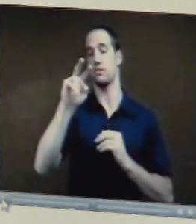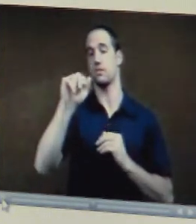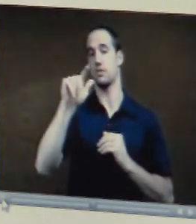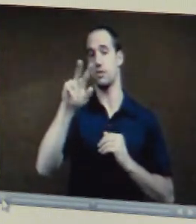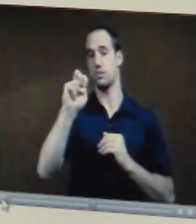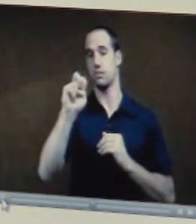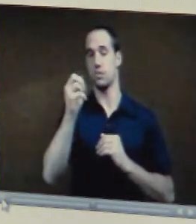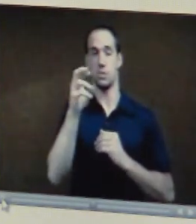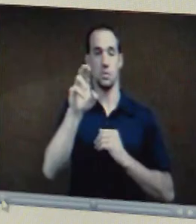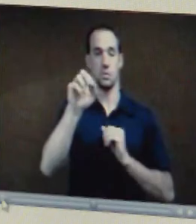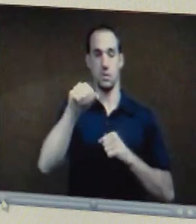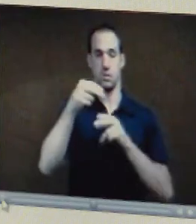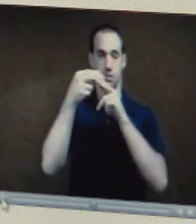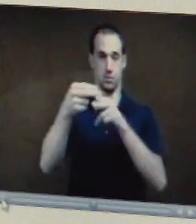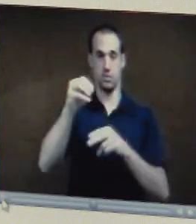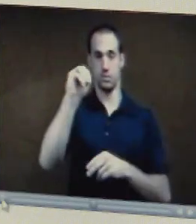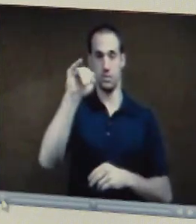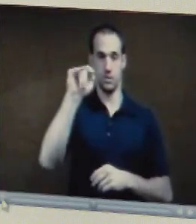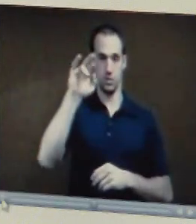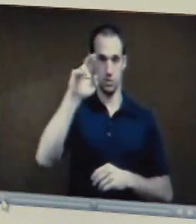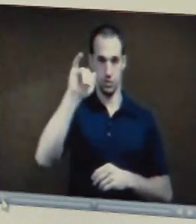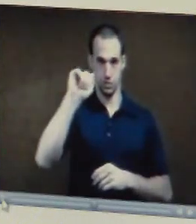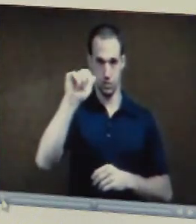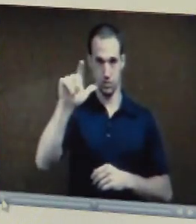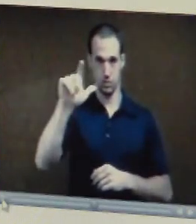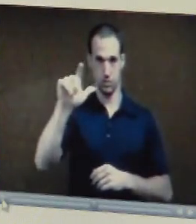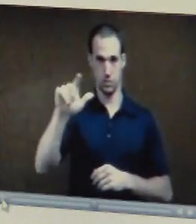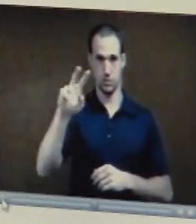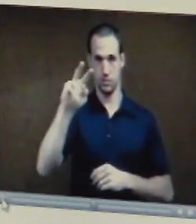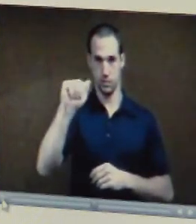In doing so, it enters the bicuspid valve,